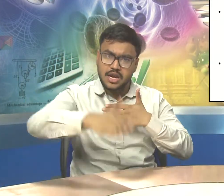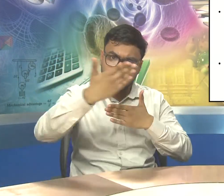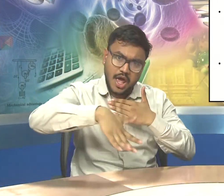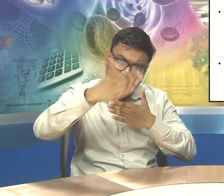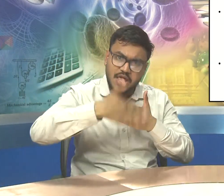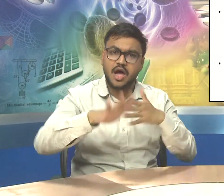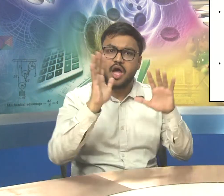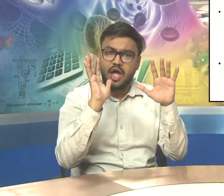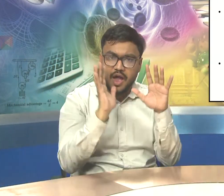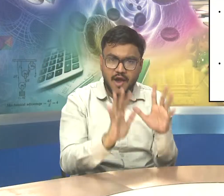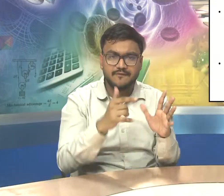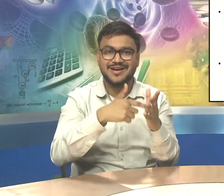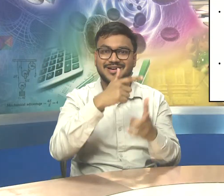sign language.